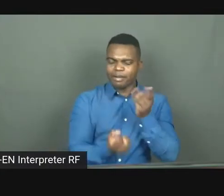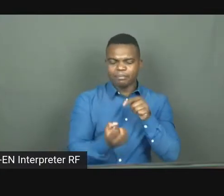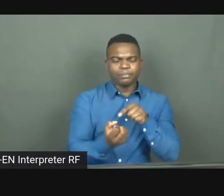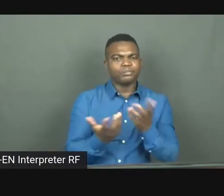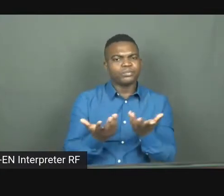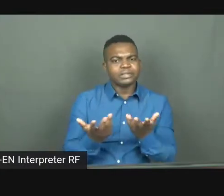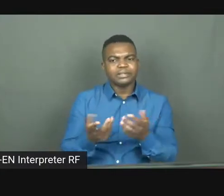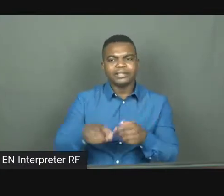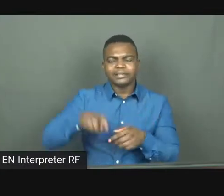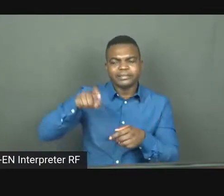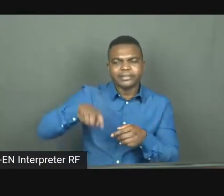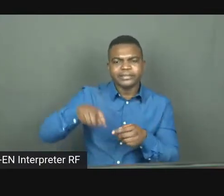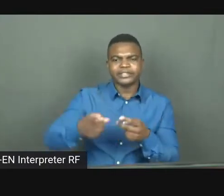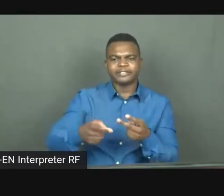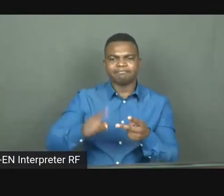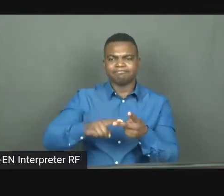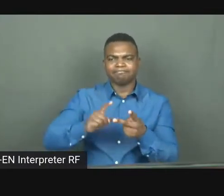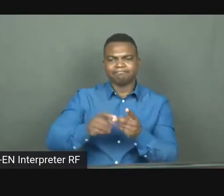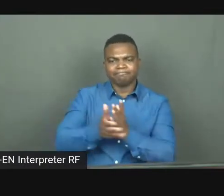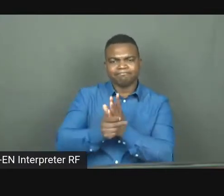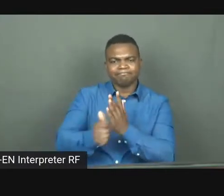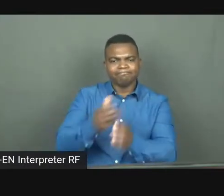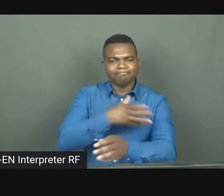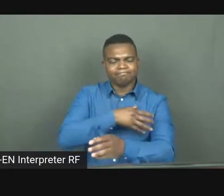with this report